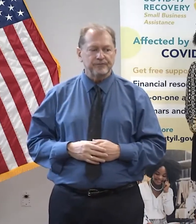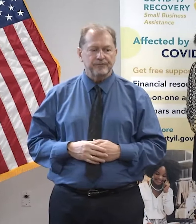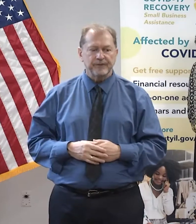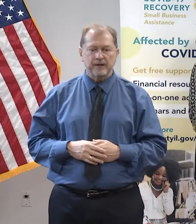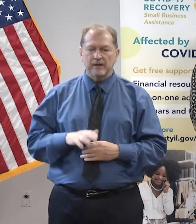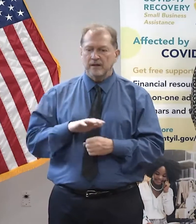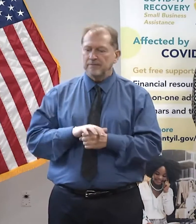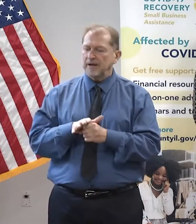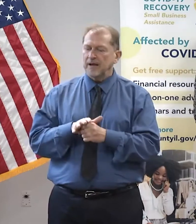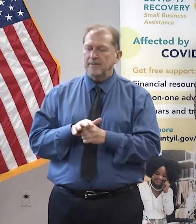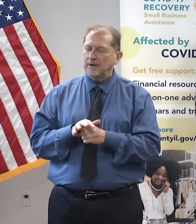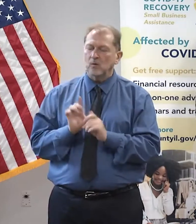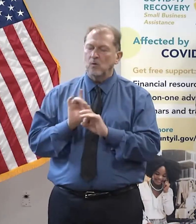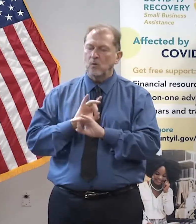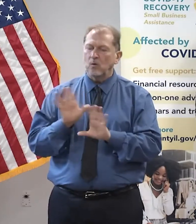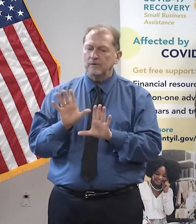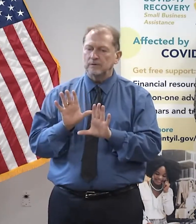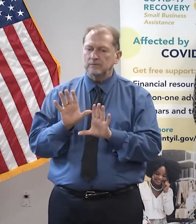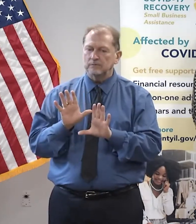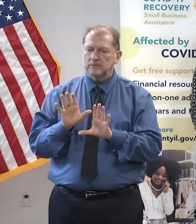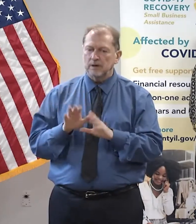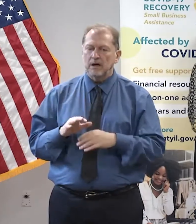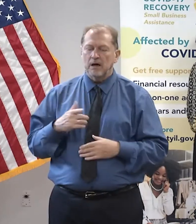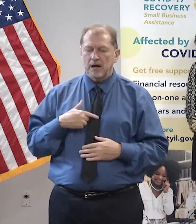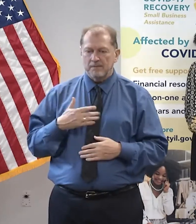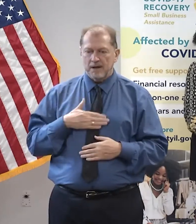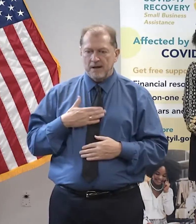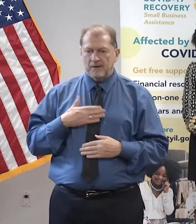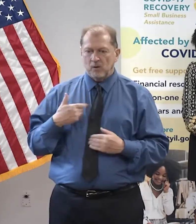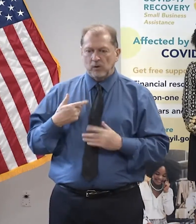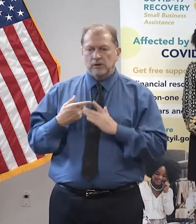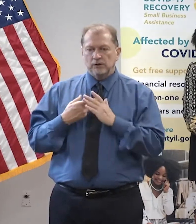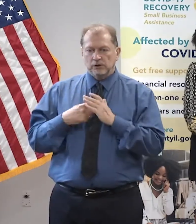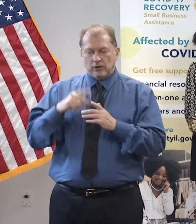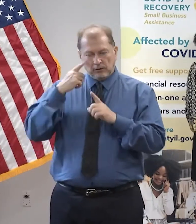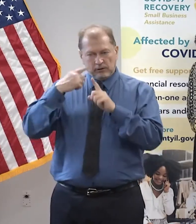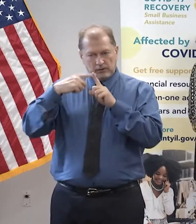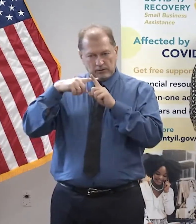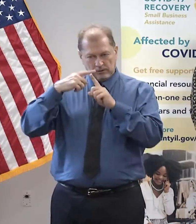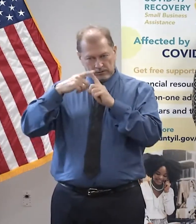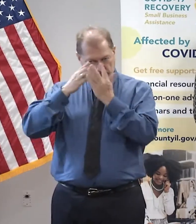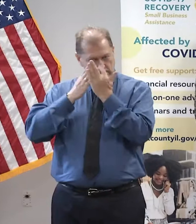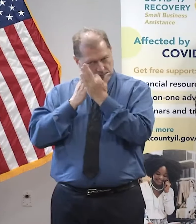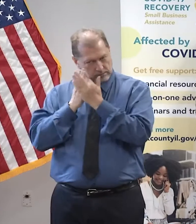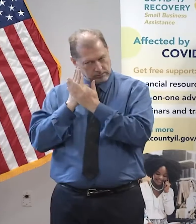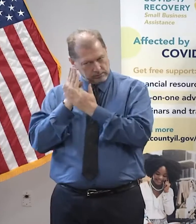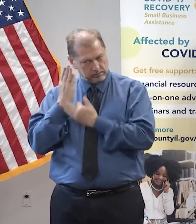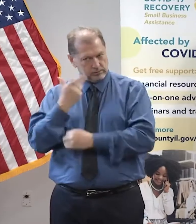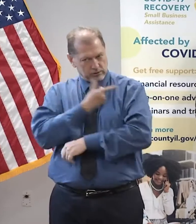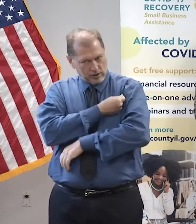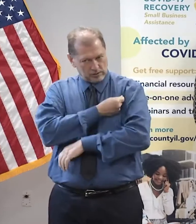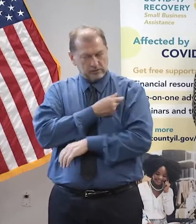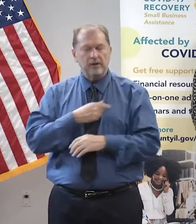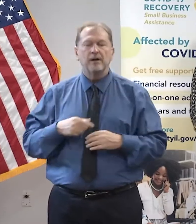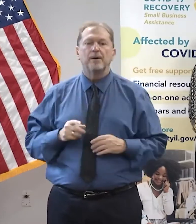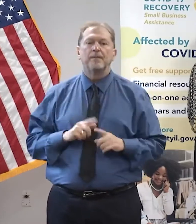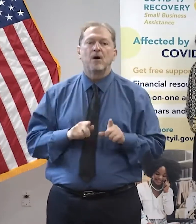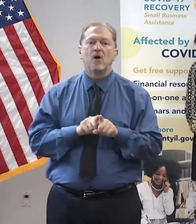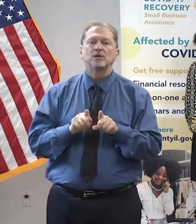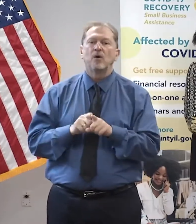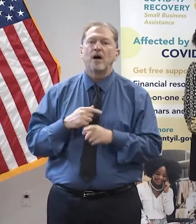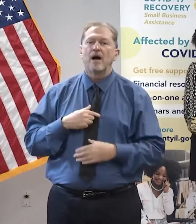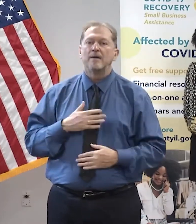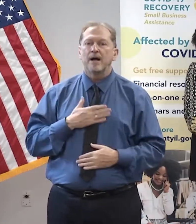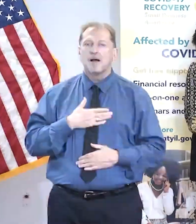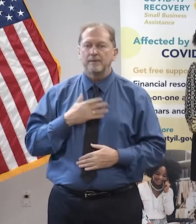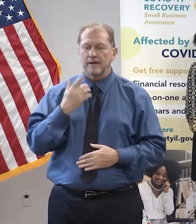not a great thing. I'm glad that we're starting to kind of see our way through, but I'm also glad for